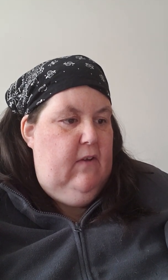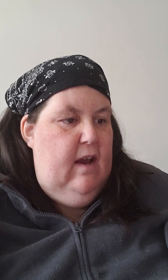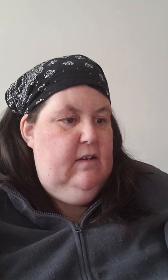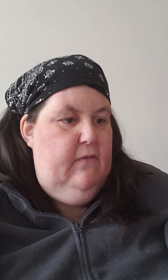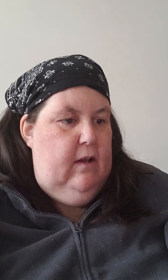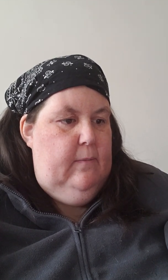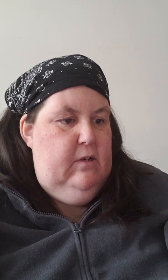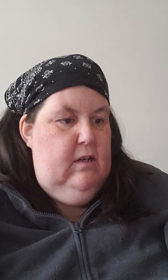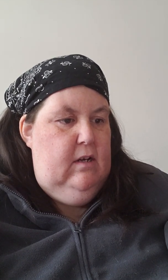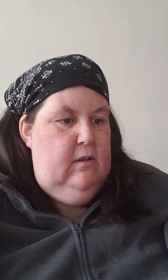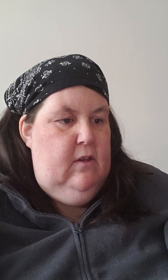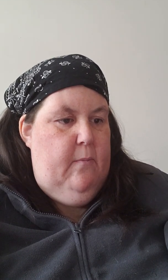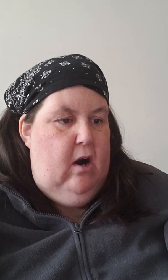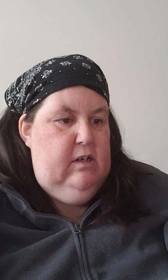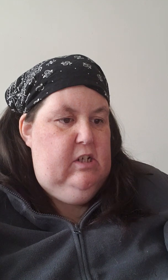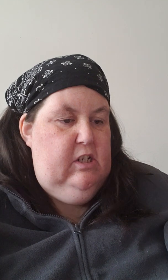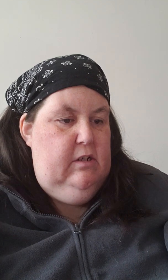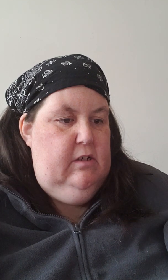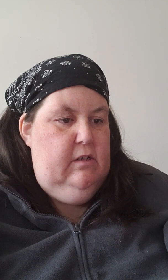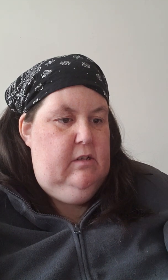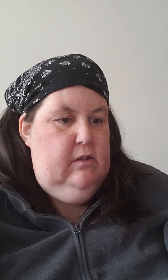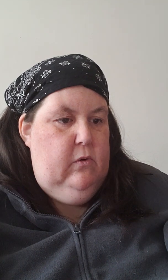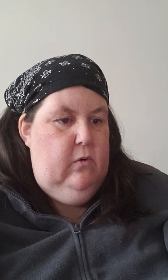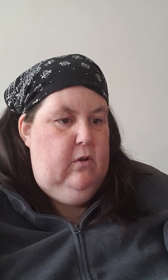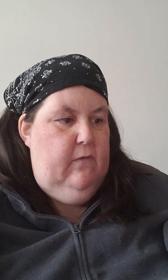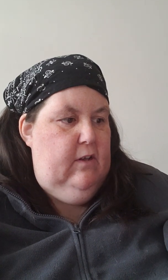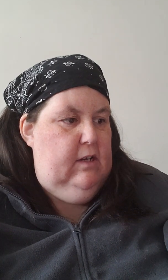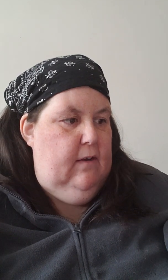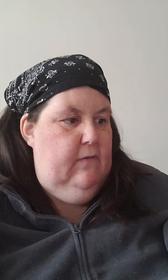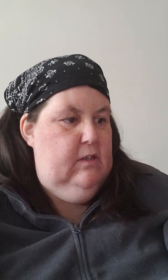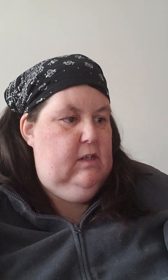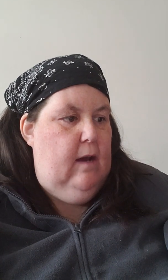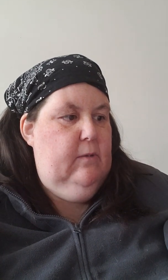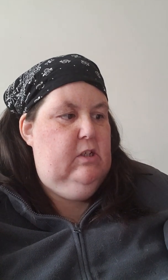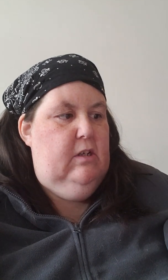had developed in the Parsons School for the Deaf, established in